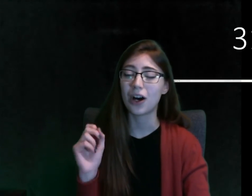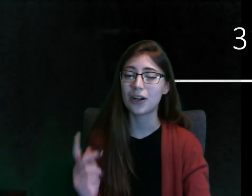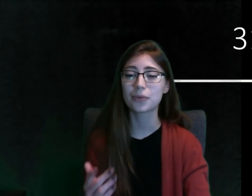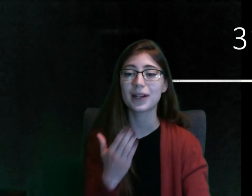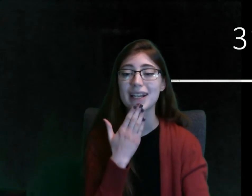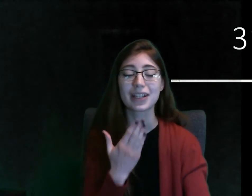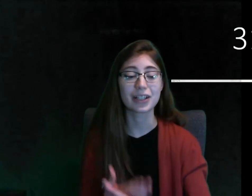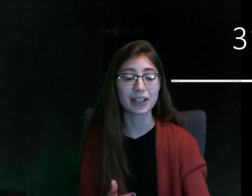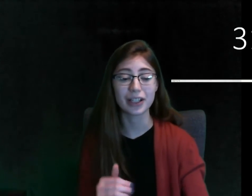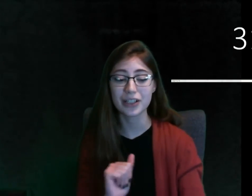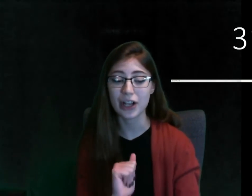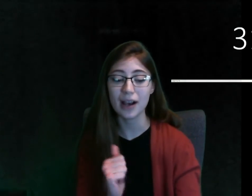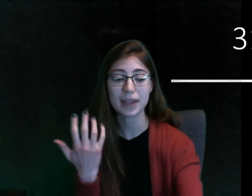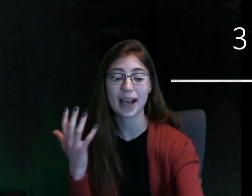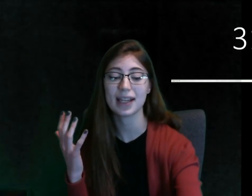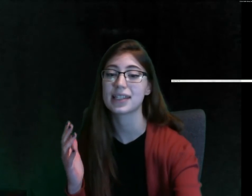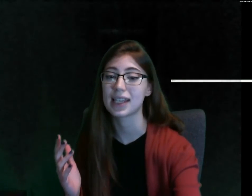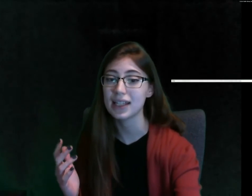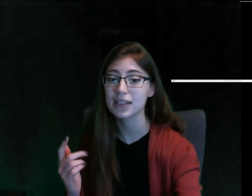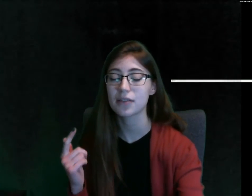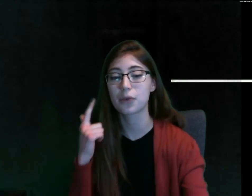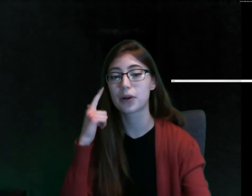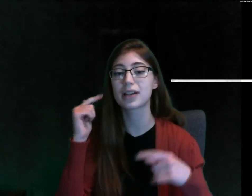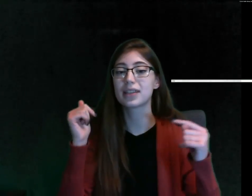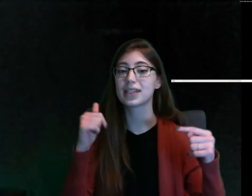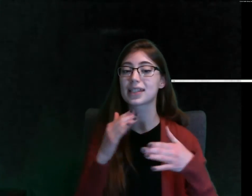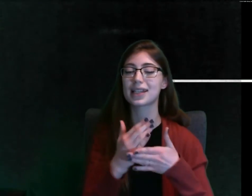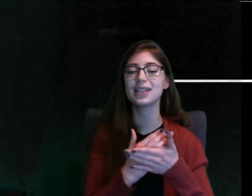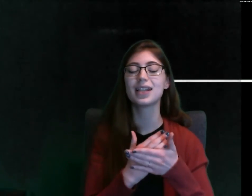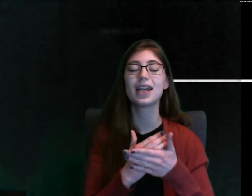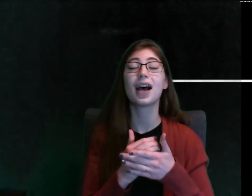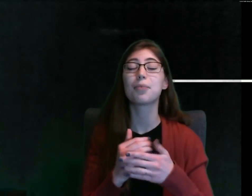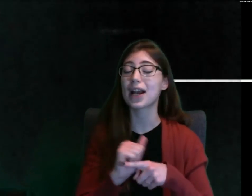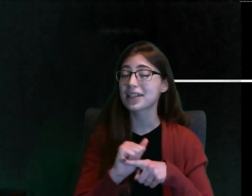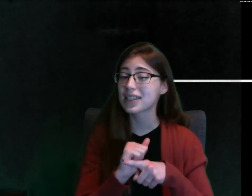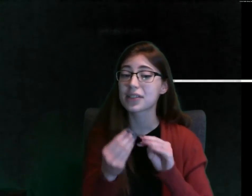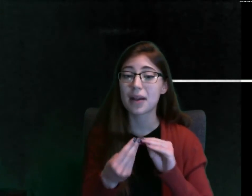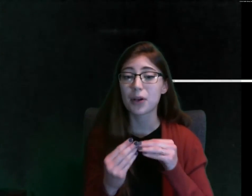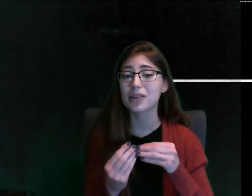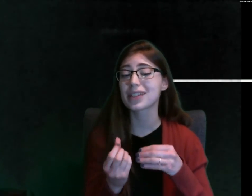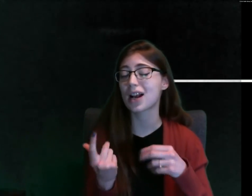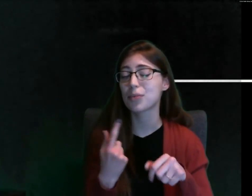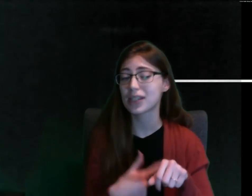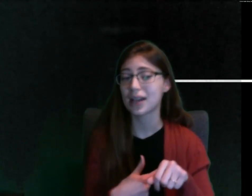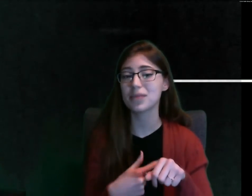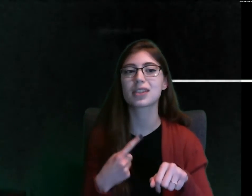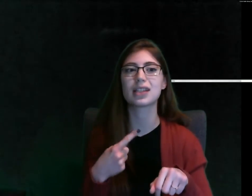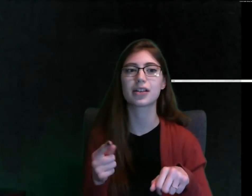All right, good job. That is it for this lesson. Practice those numbers a couple times. These are